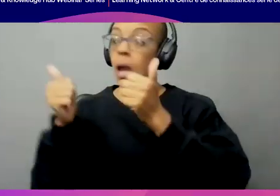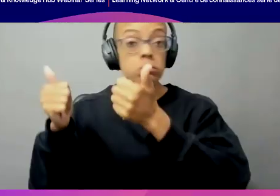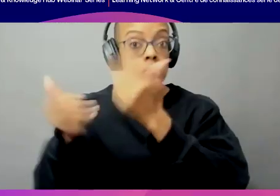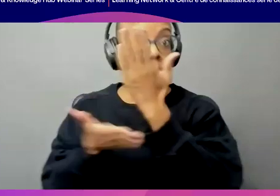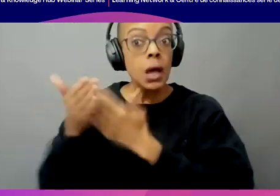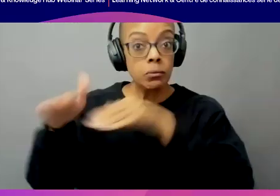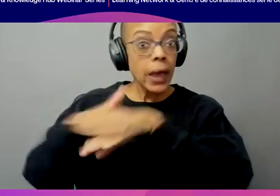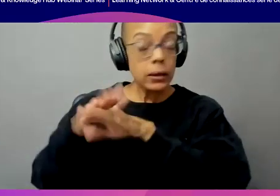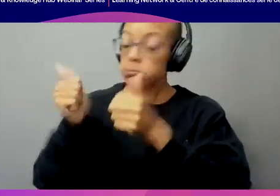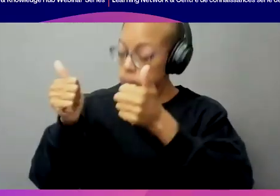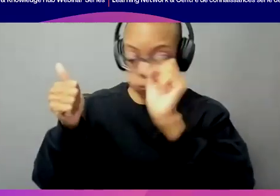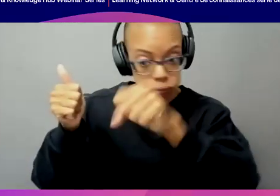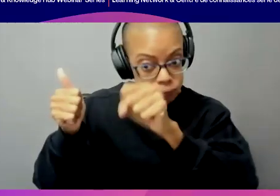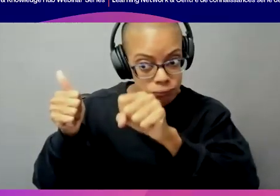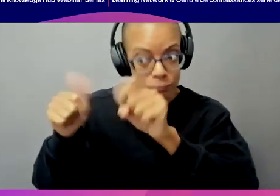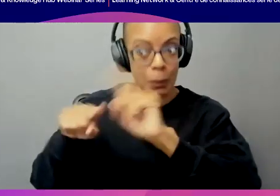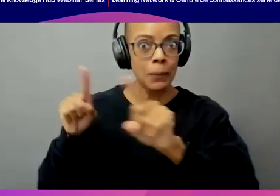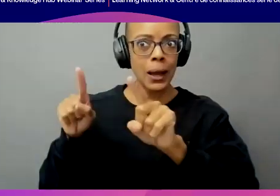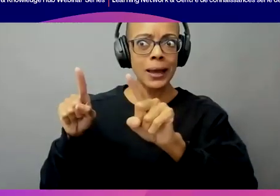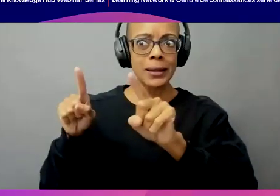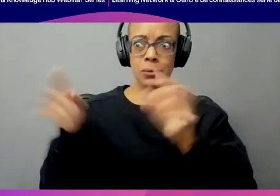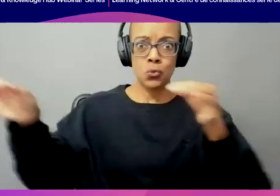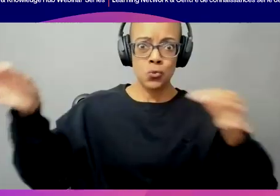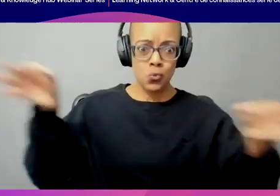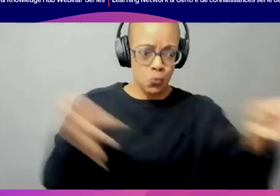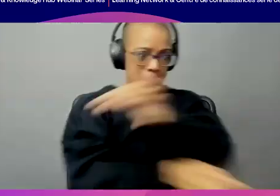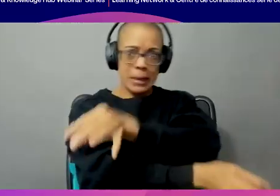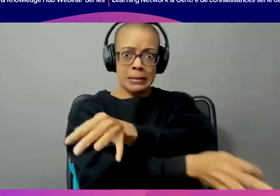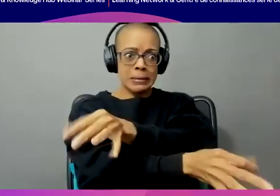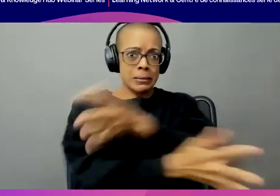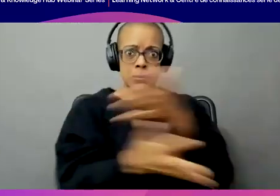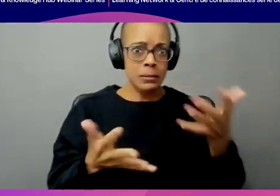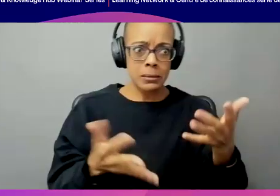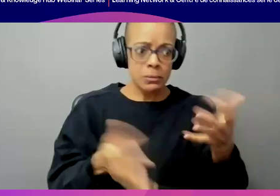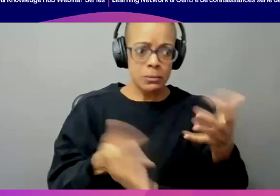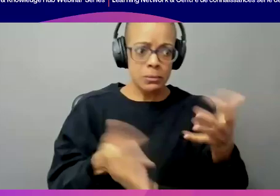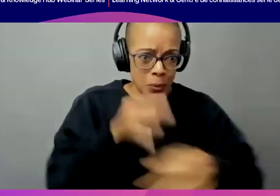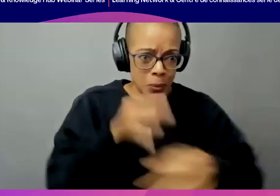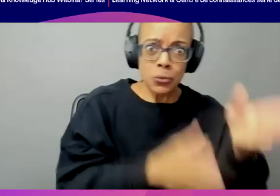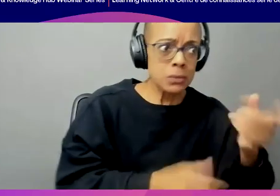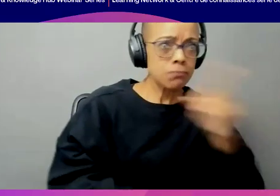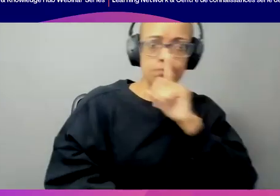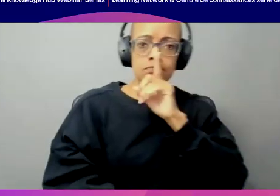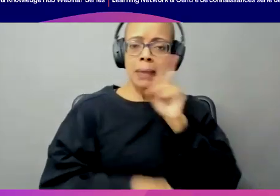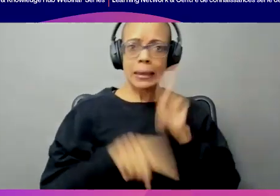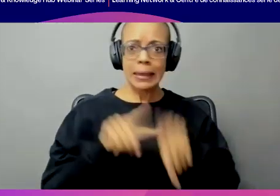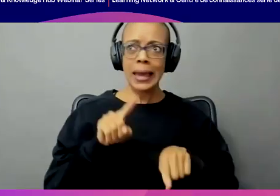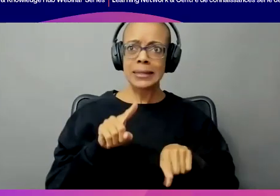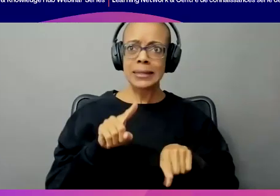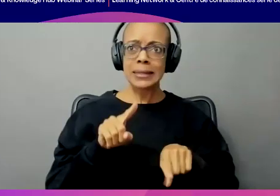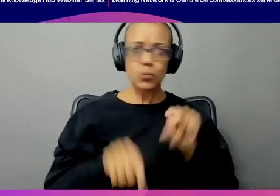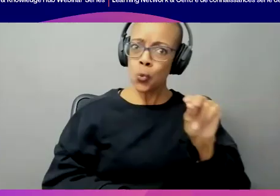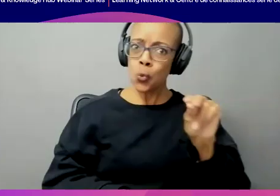say that it's not a replacement for face-to-face and in-person work, and it shouldn't be. And so we need